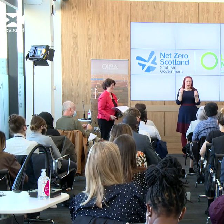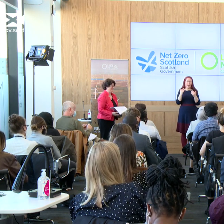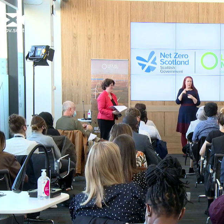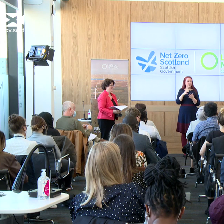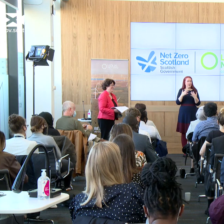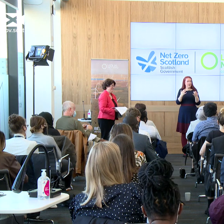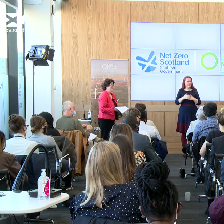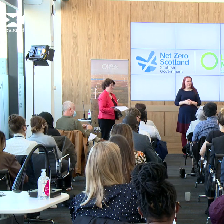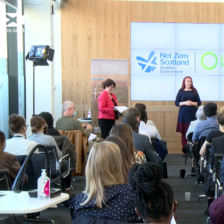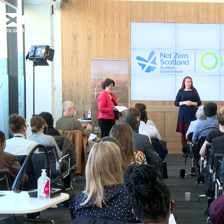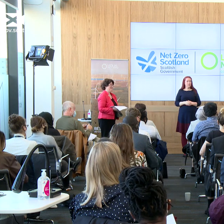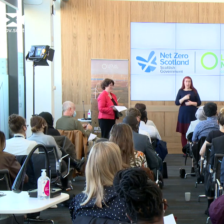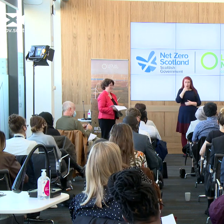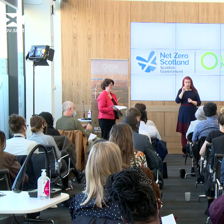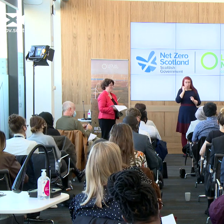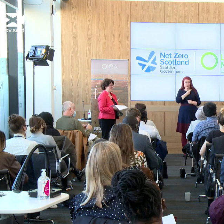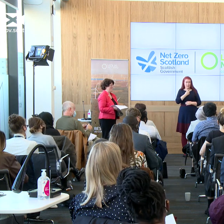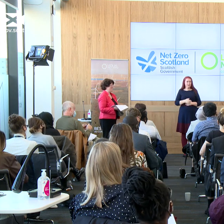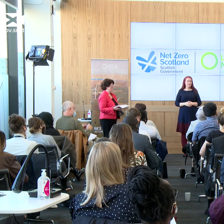here. Thank you. You can.